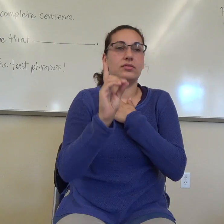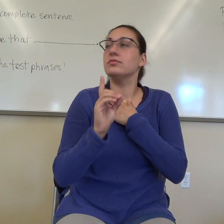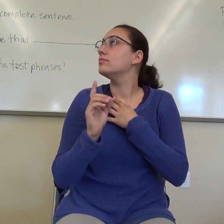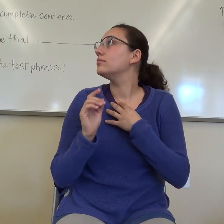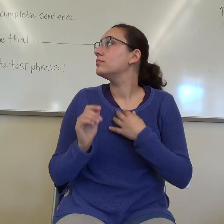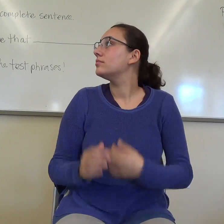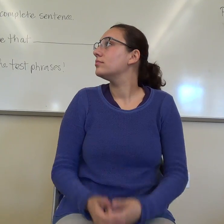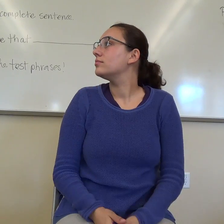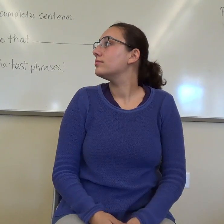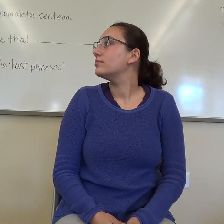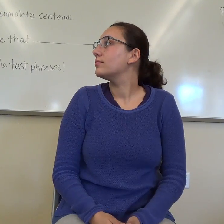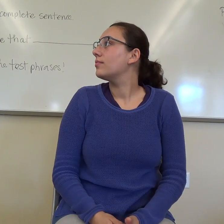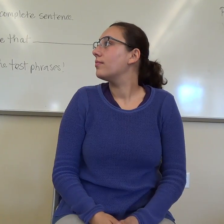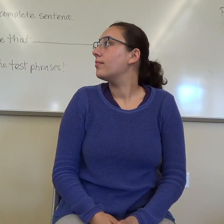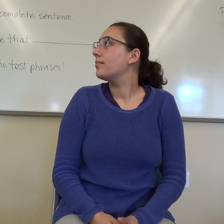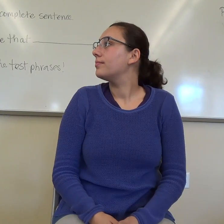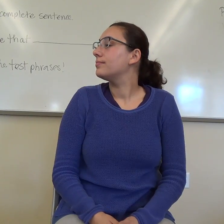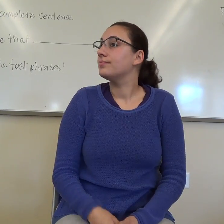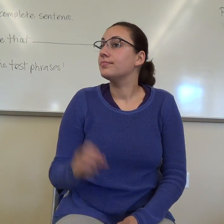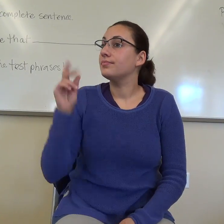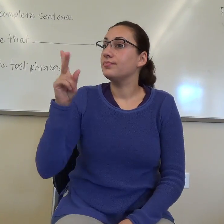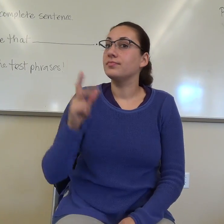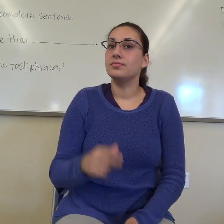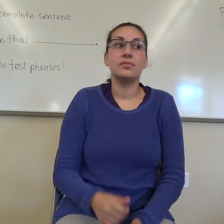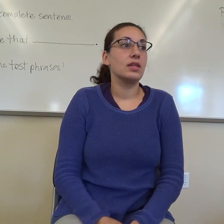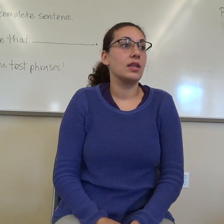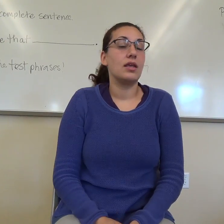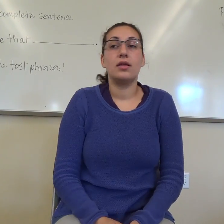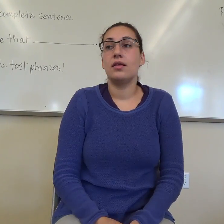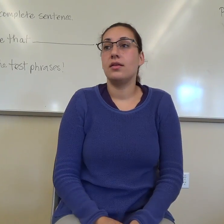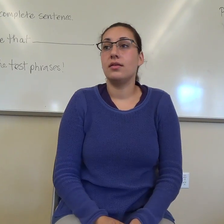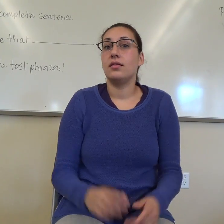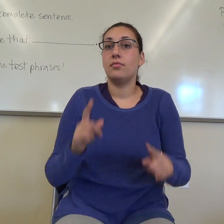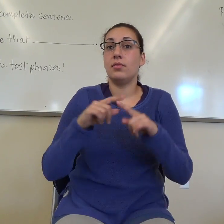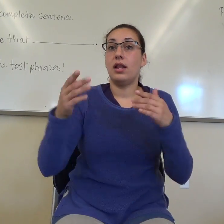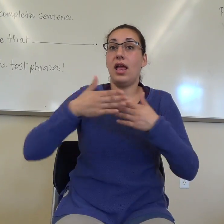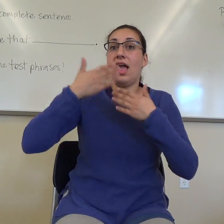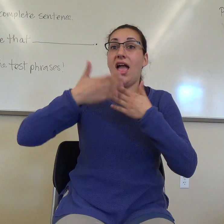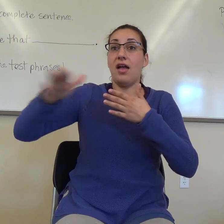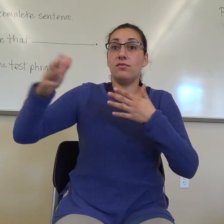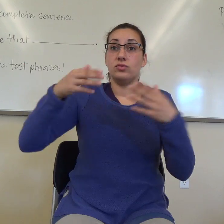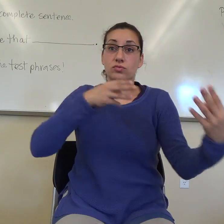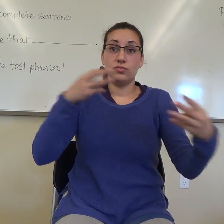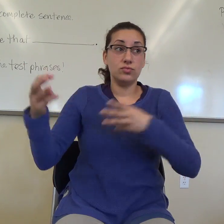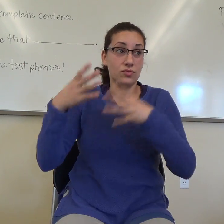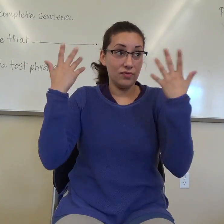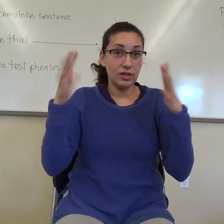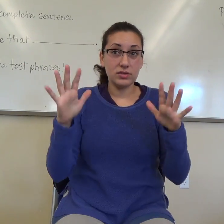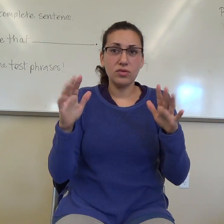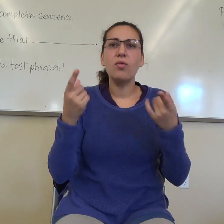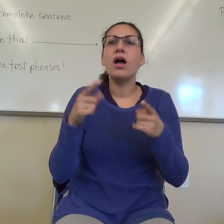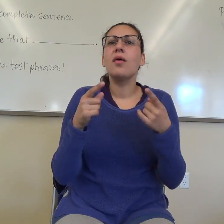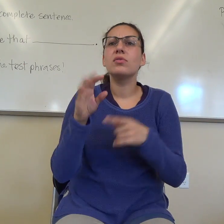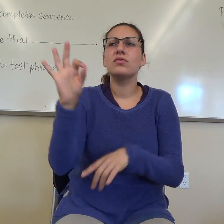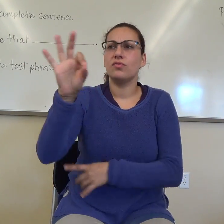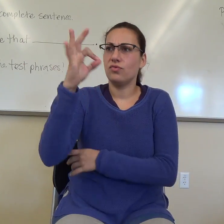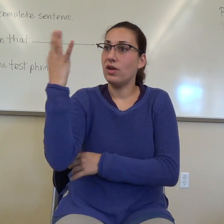main thing here, okay? But after that, what happened? So the French